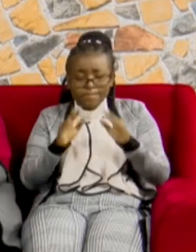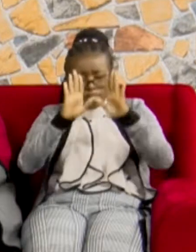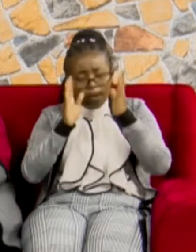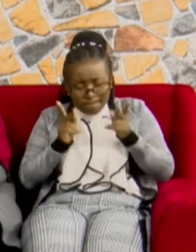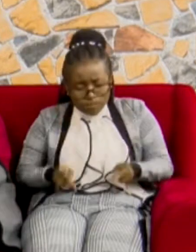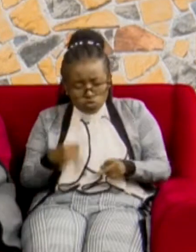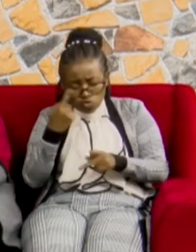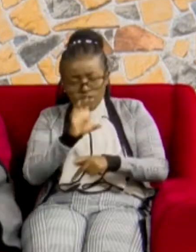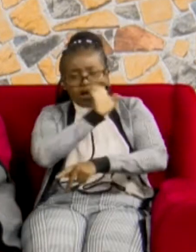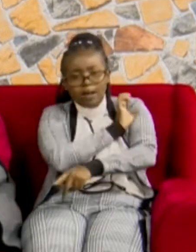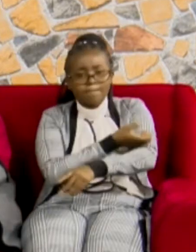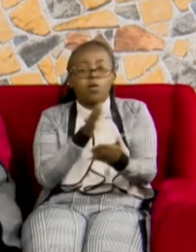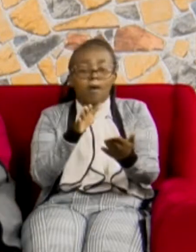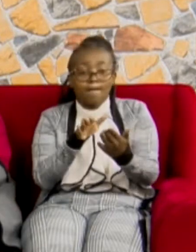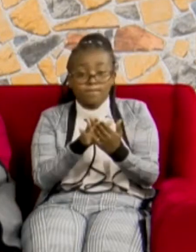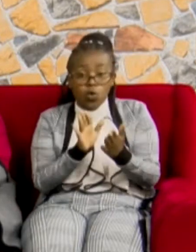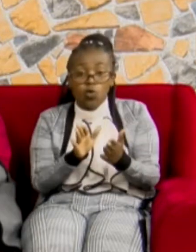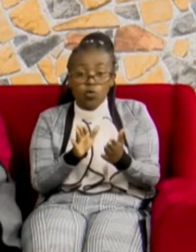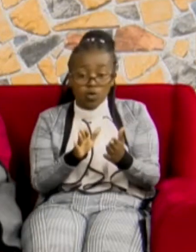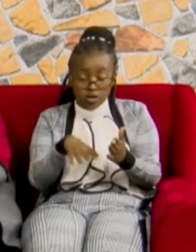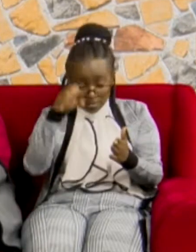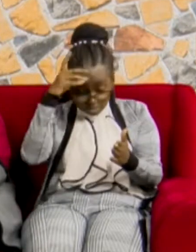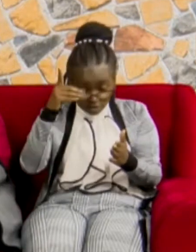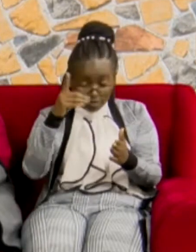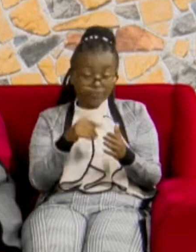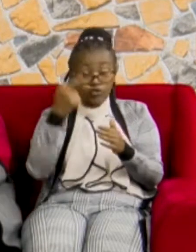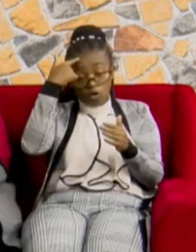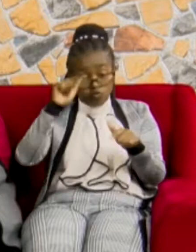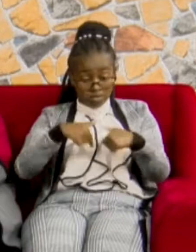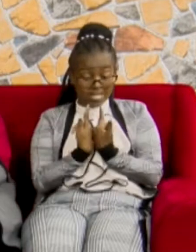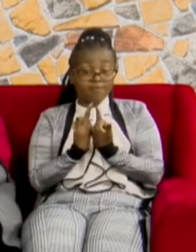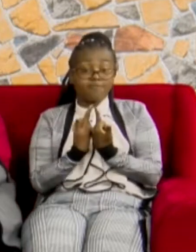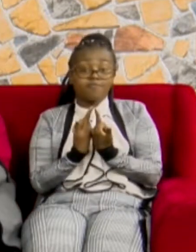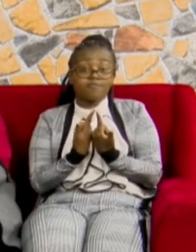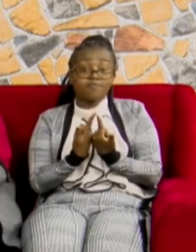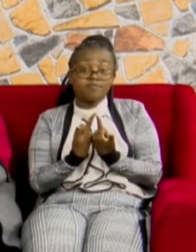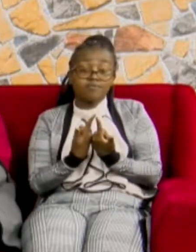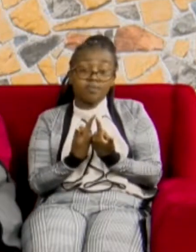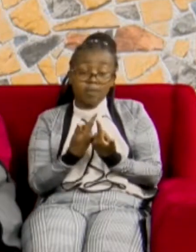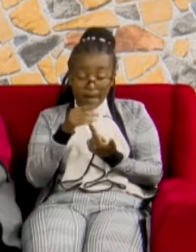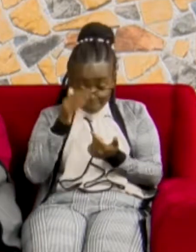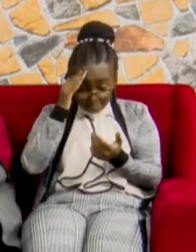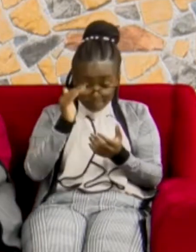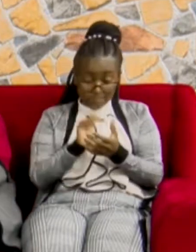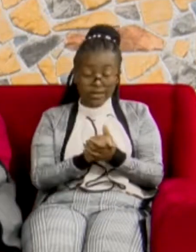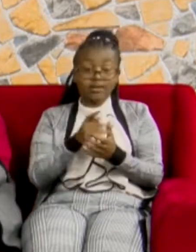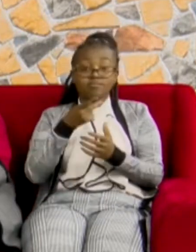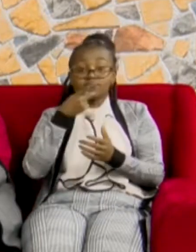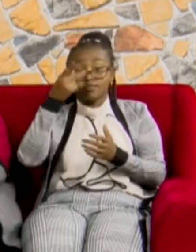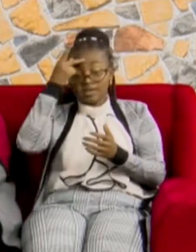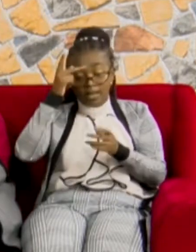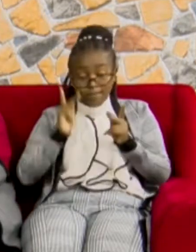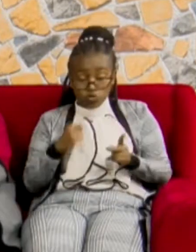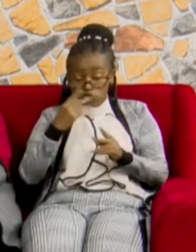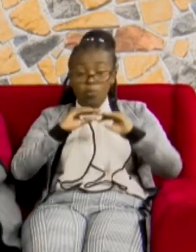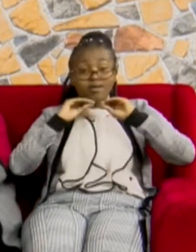actually empower more now that we're on the part of education? So for me, I'm a bit biased. I believe the parent is the person we should be educating.